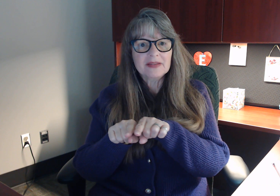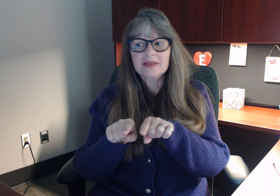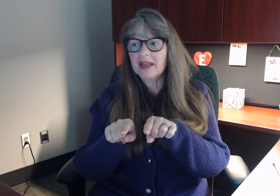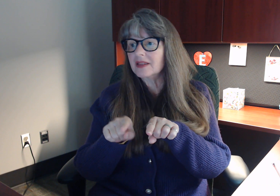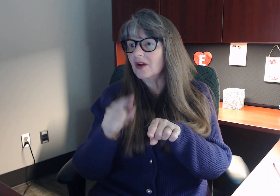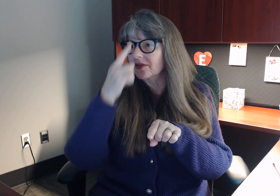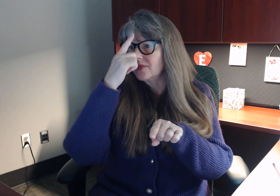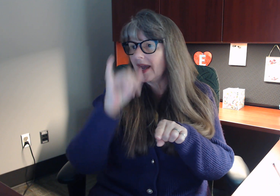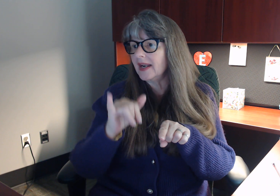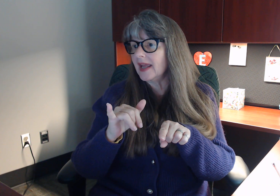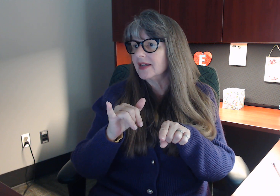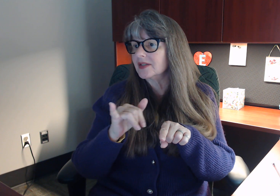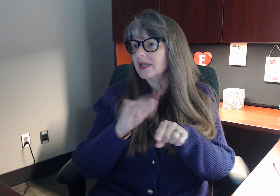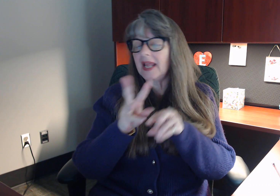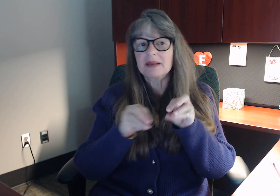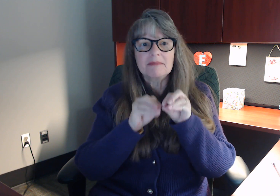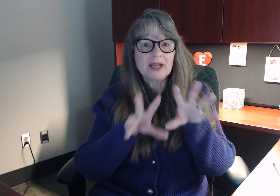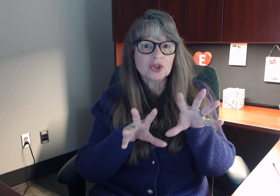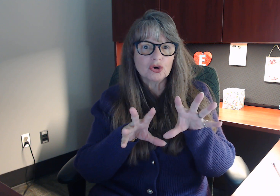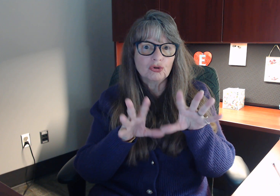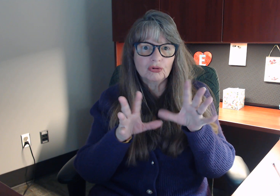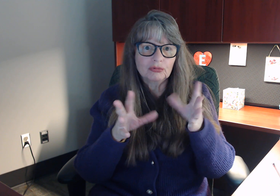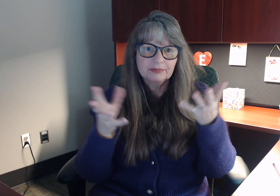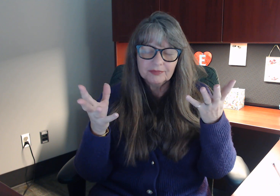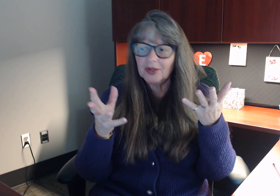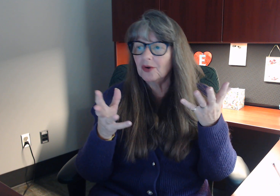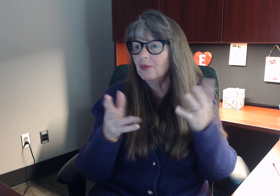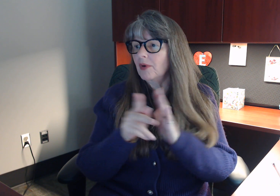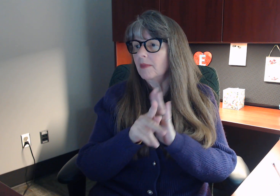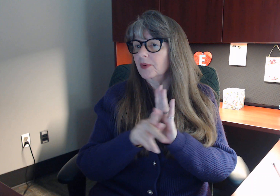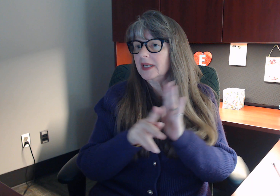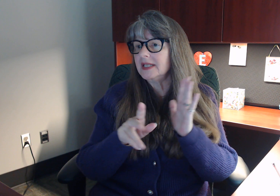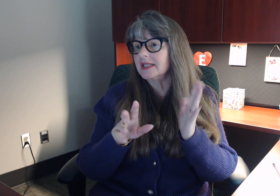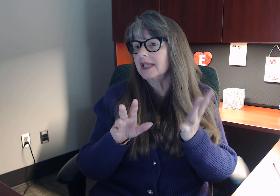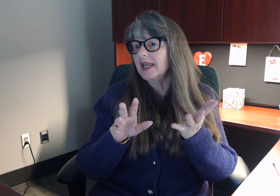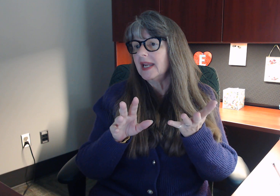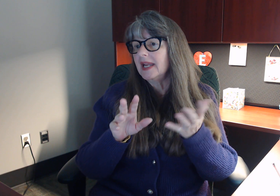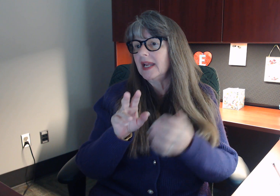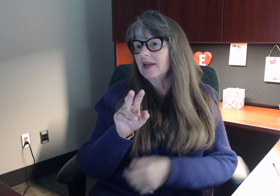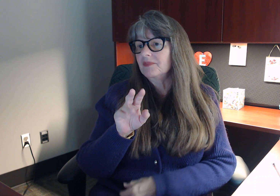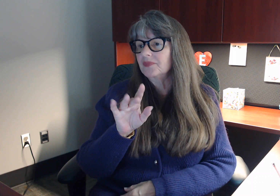they thought of that as it had magical, properties.